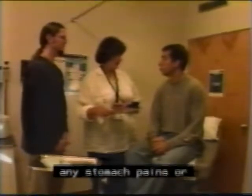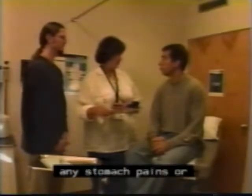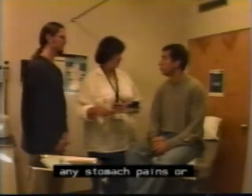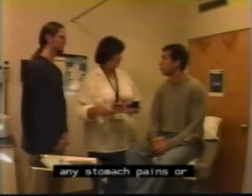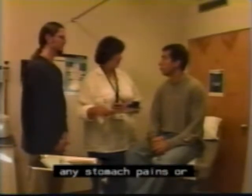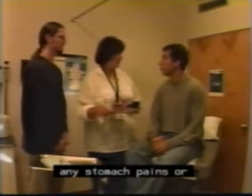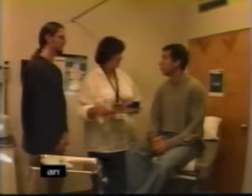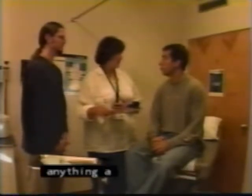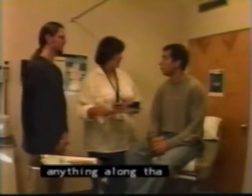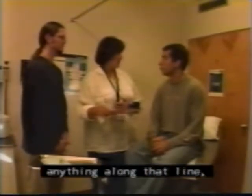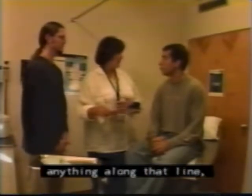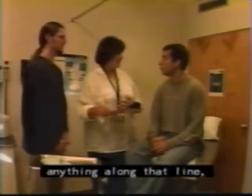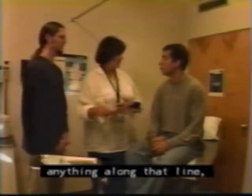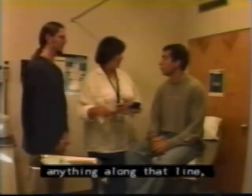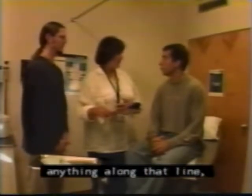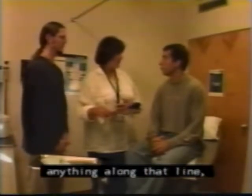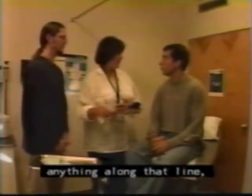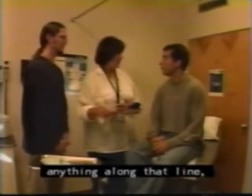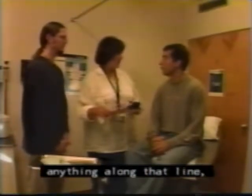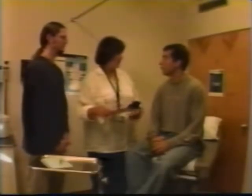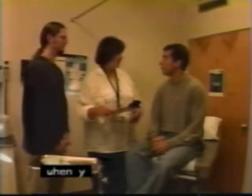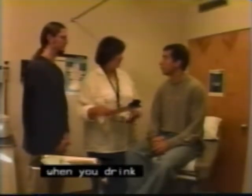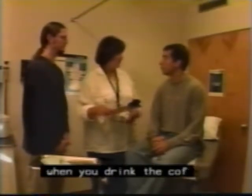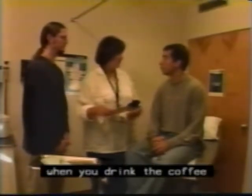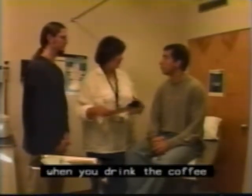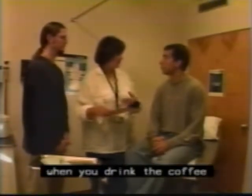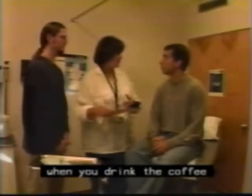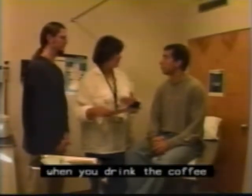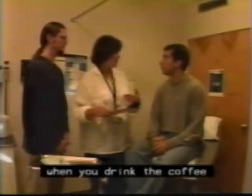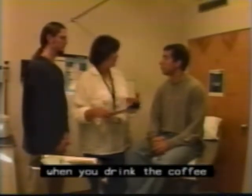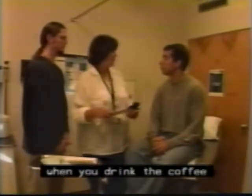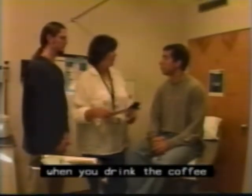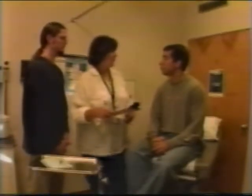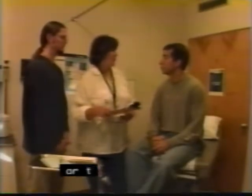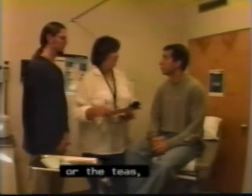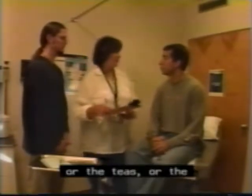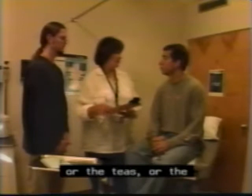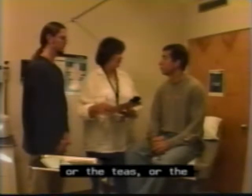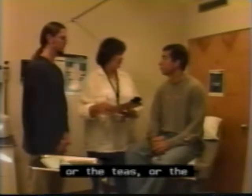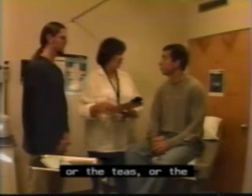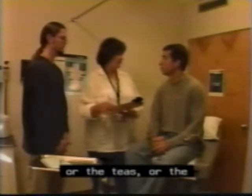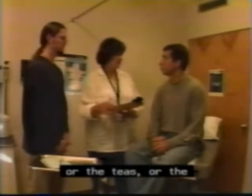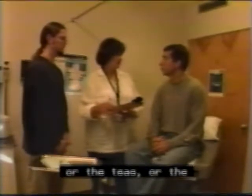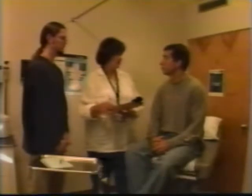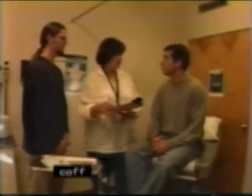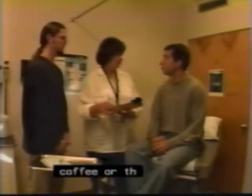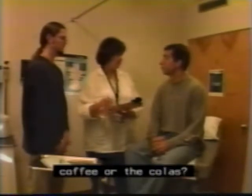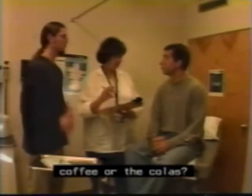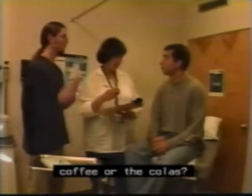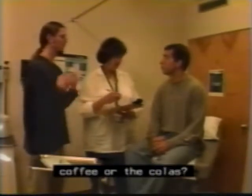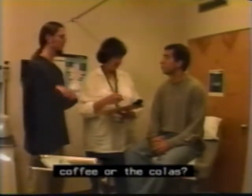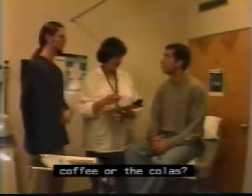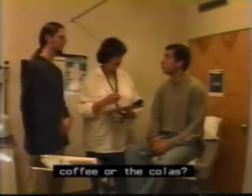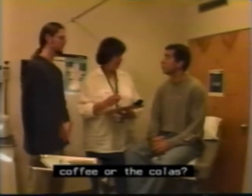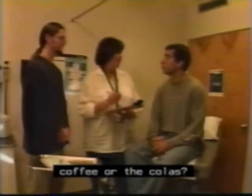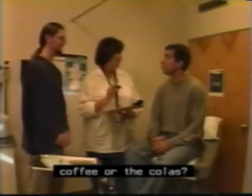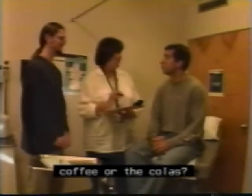pains or anything along that line? That goes when you drink the coffee or the teas, or the coffee